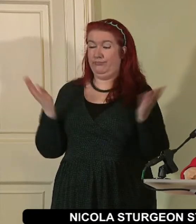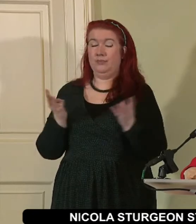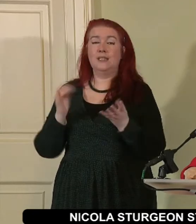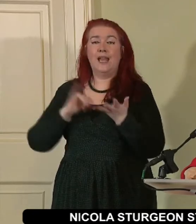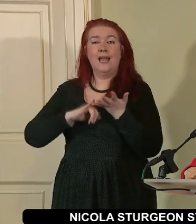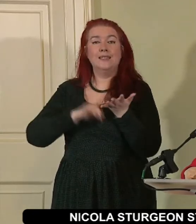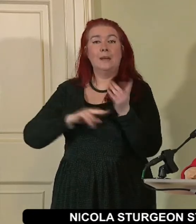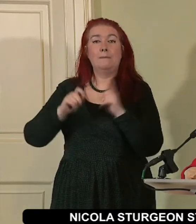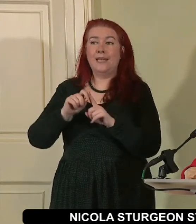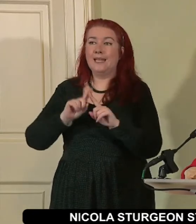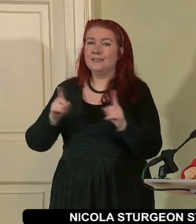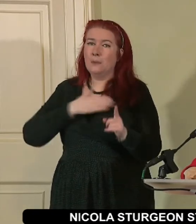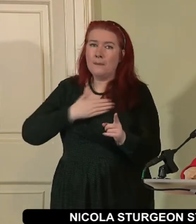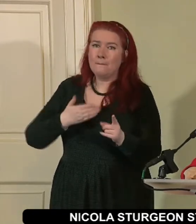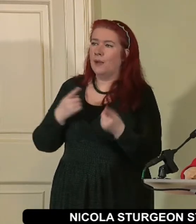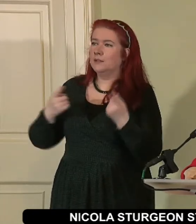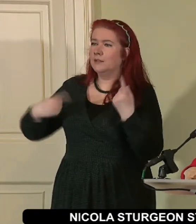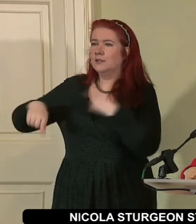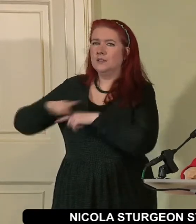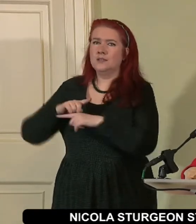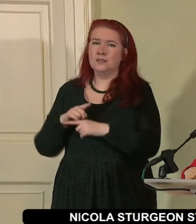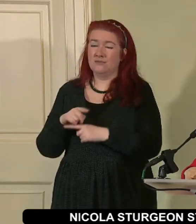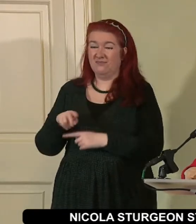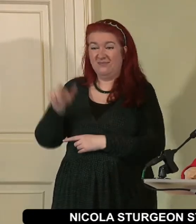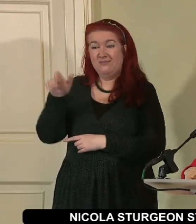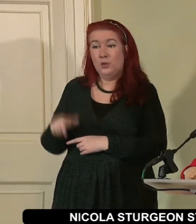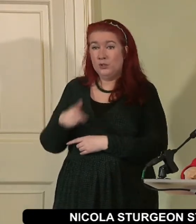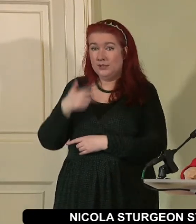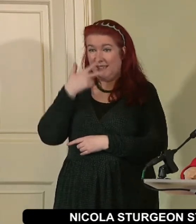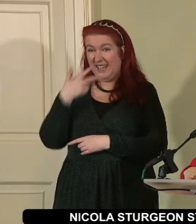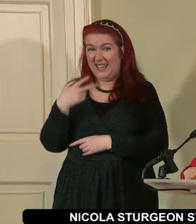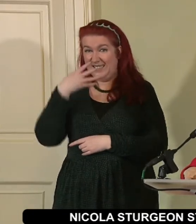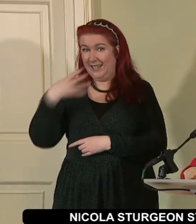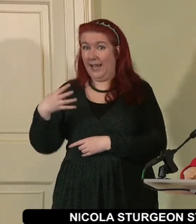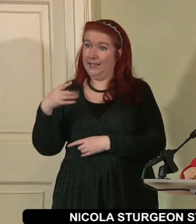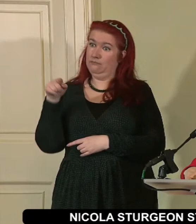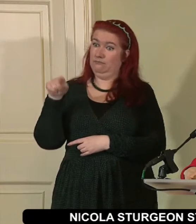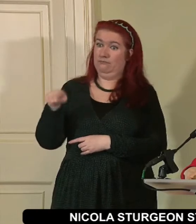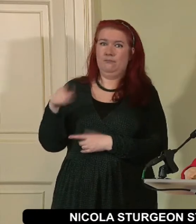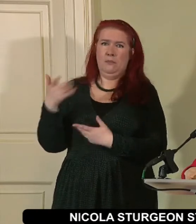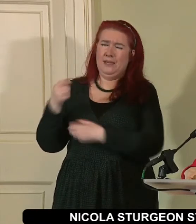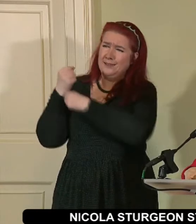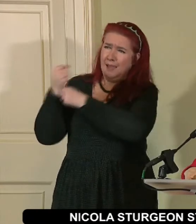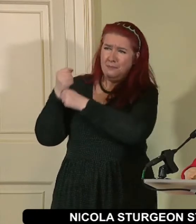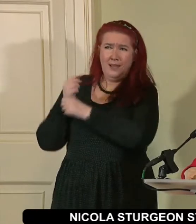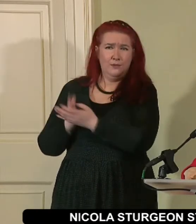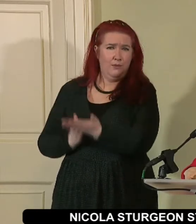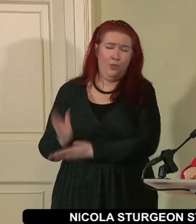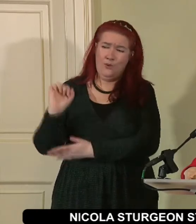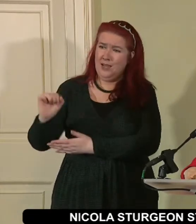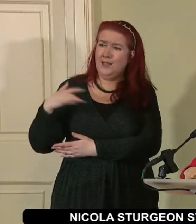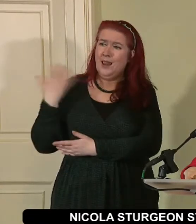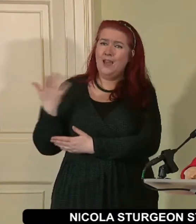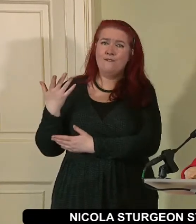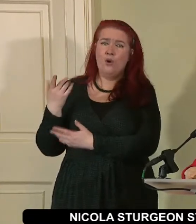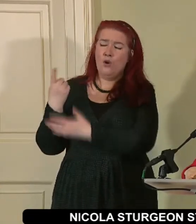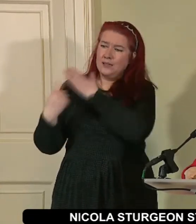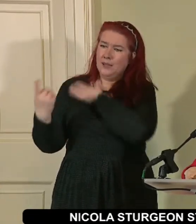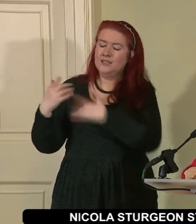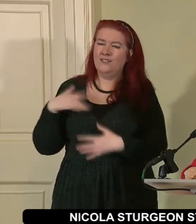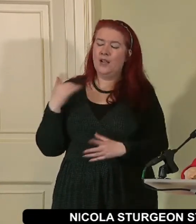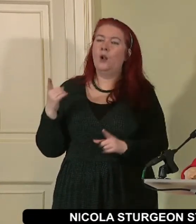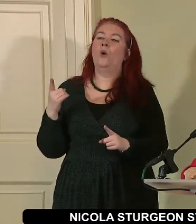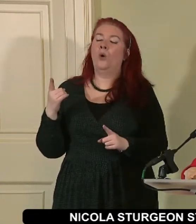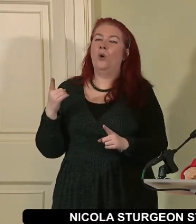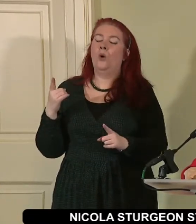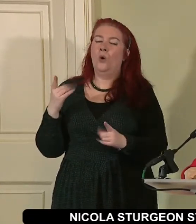members, mourning somebody that, you know, 89 years old, had campaigned all his life for independence, it did have that clarifying effect